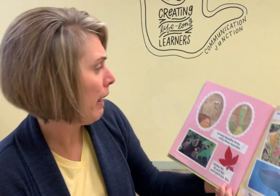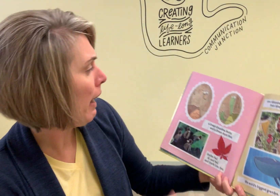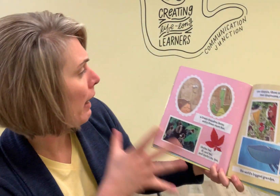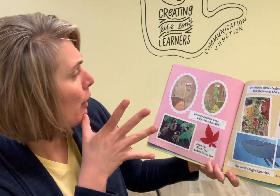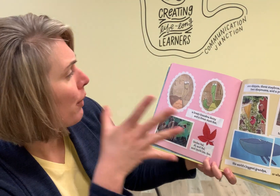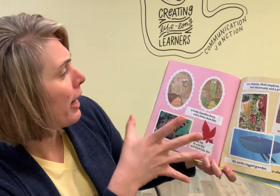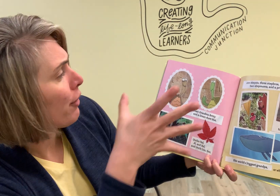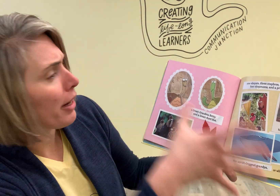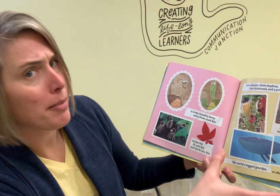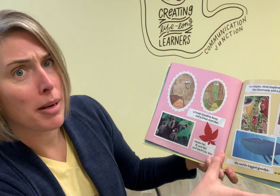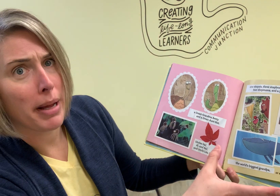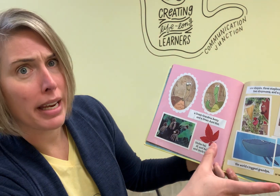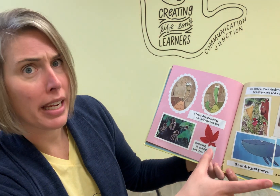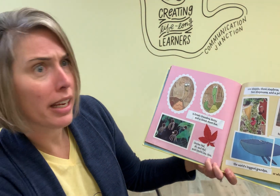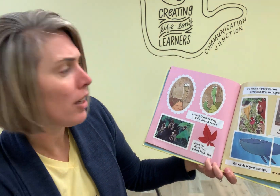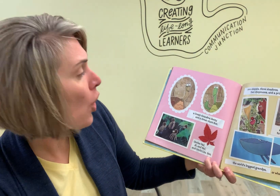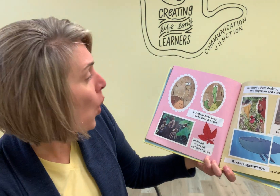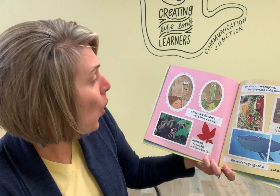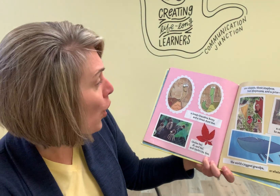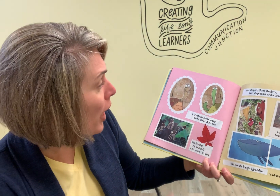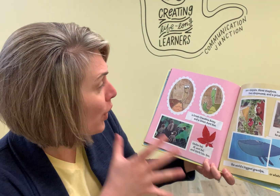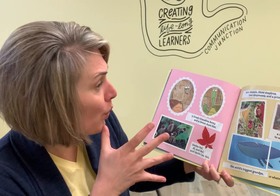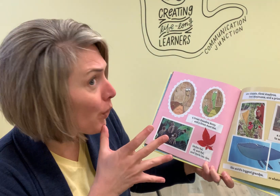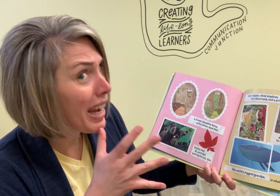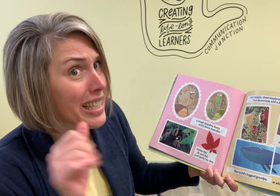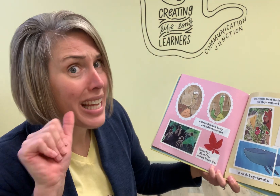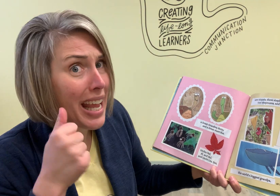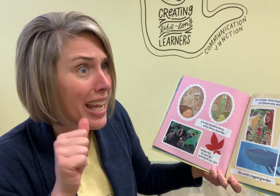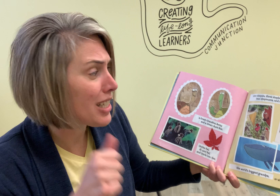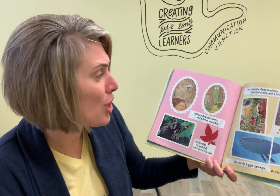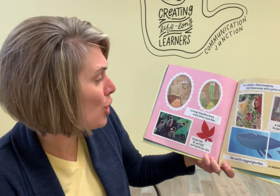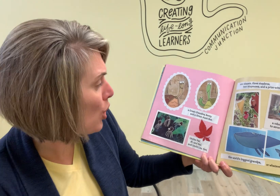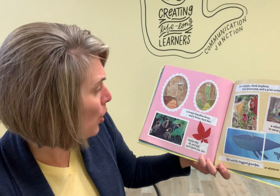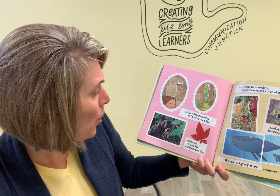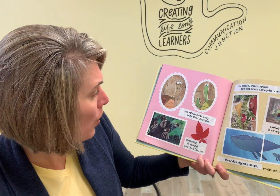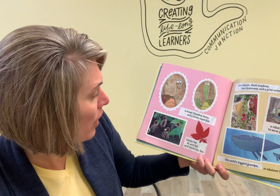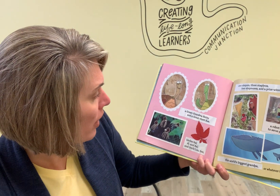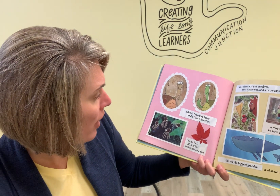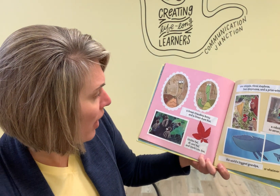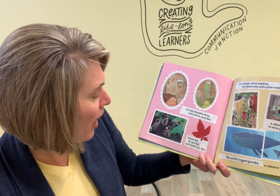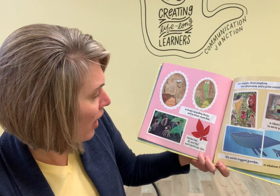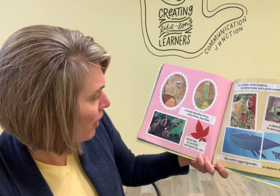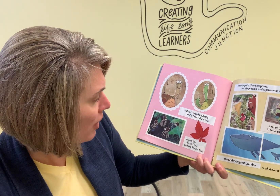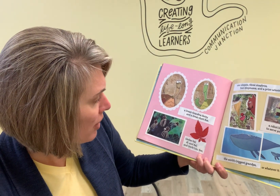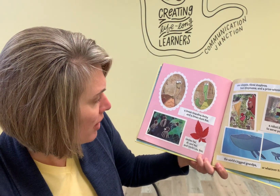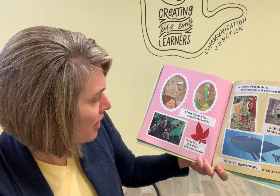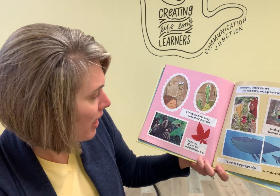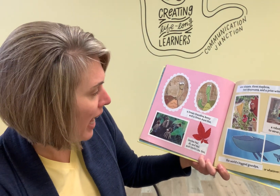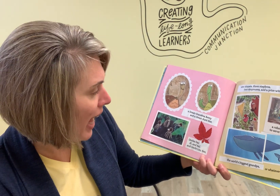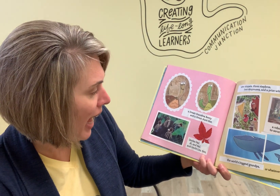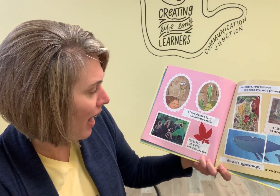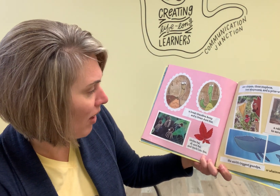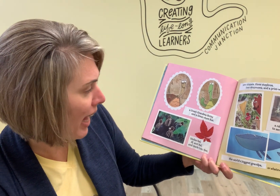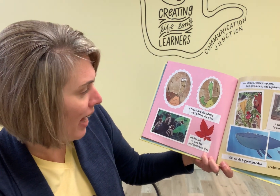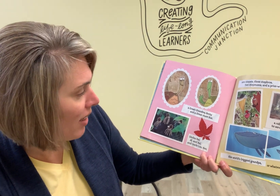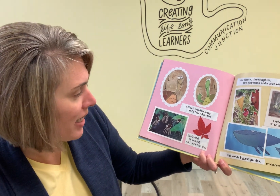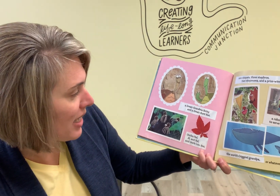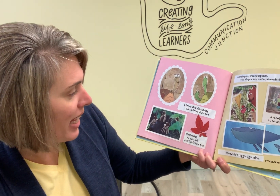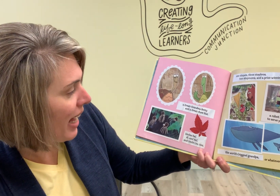a great-grandma Betty, or a great-aunt Sue, uncles, Hal, Al, and